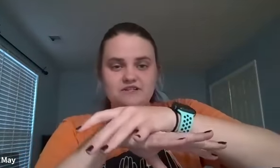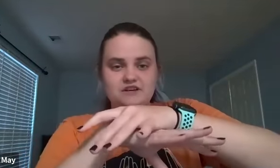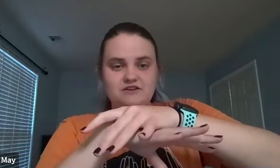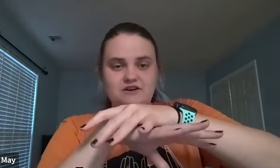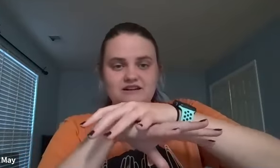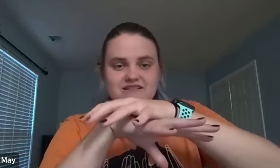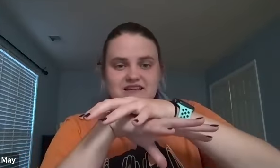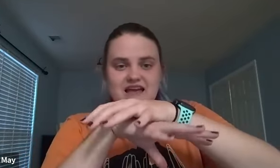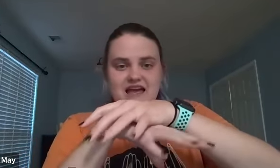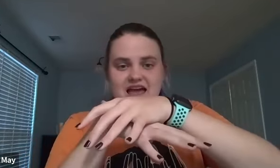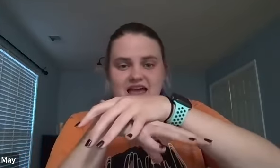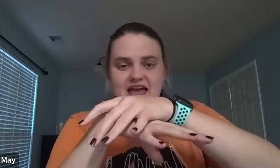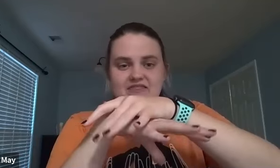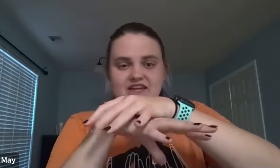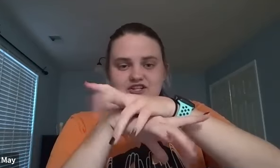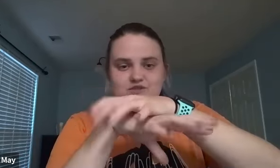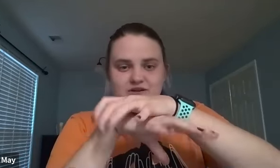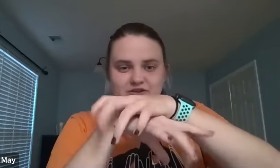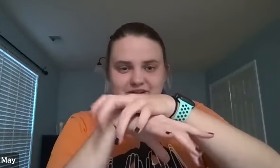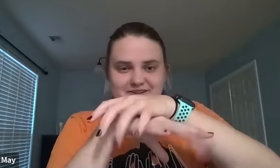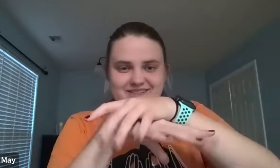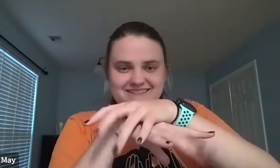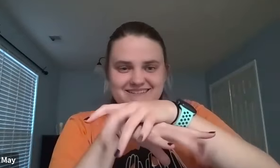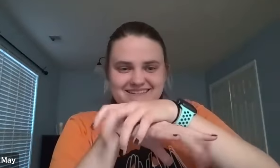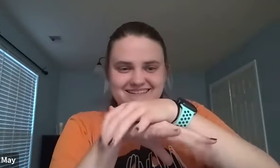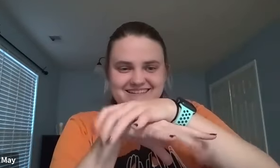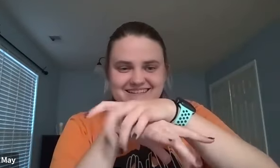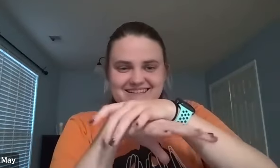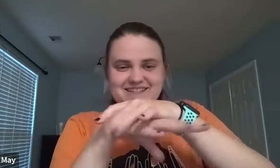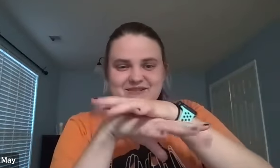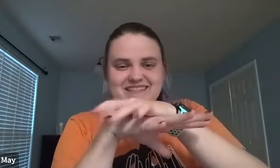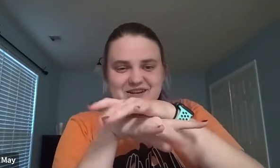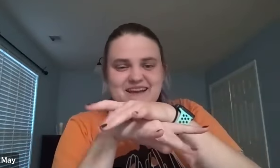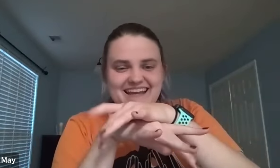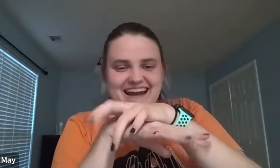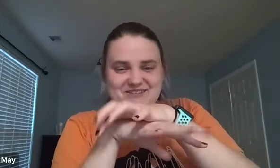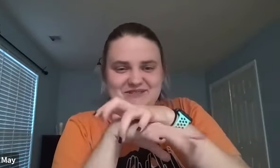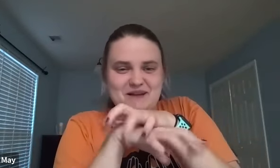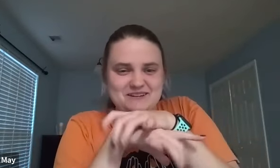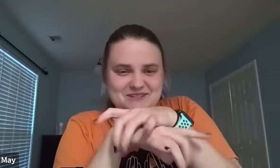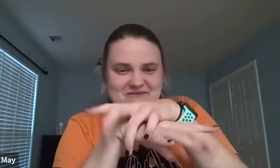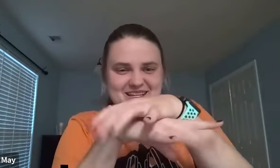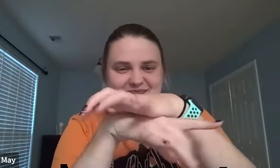other across, and then you just wiggle your fingers. So it's like you're making an actual spider. So